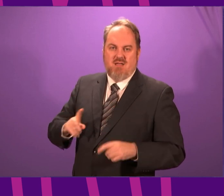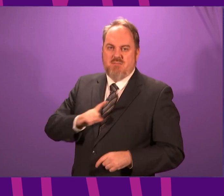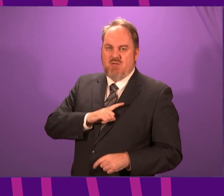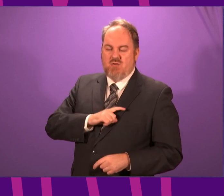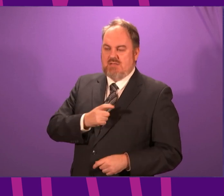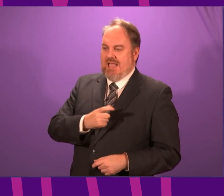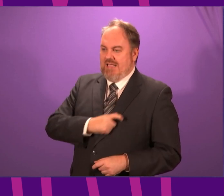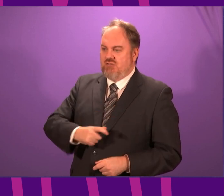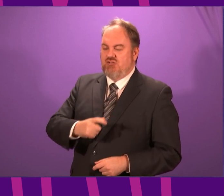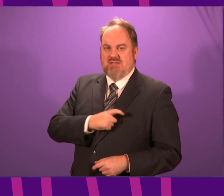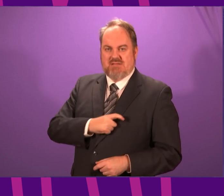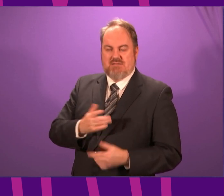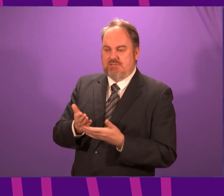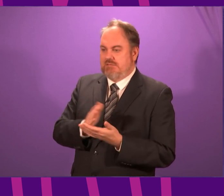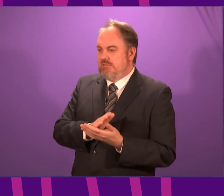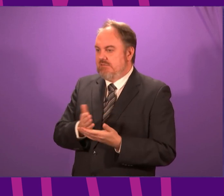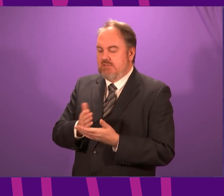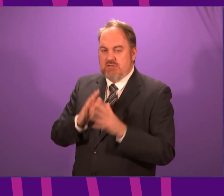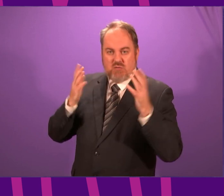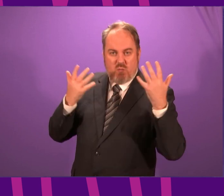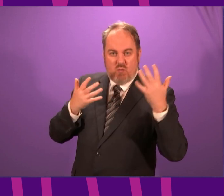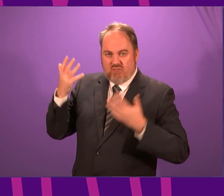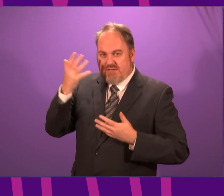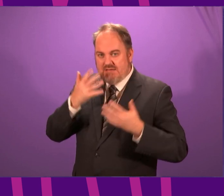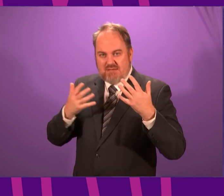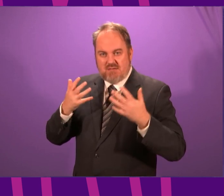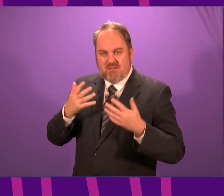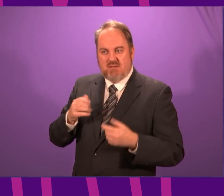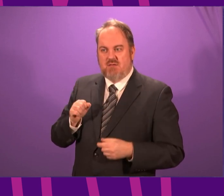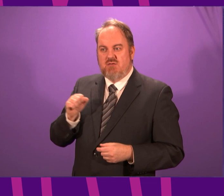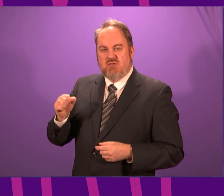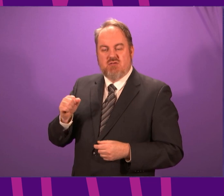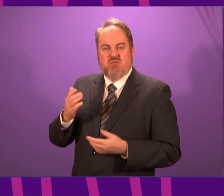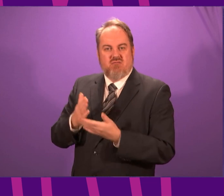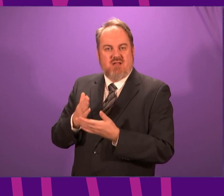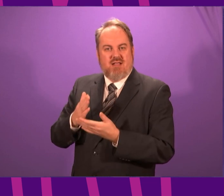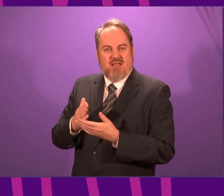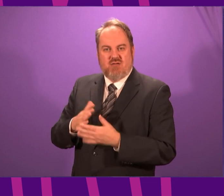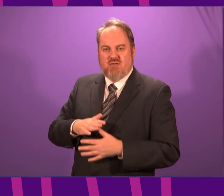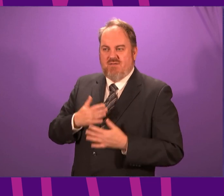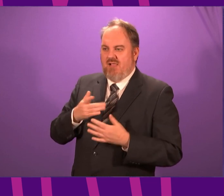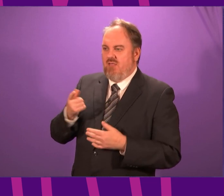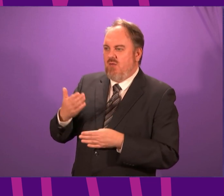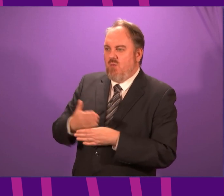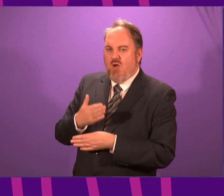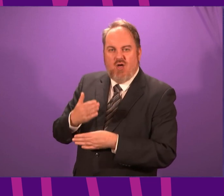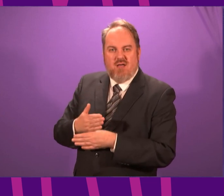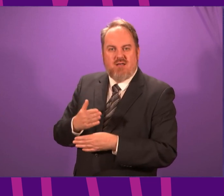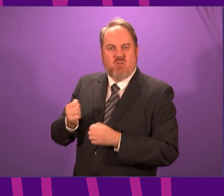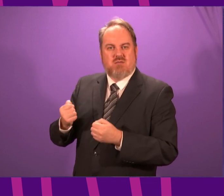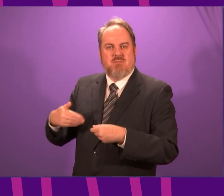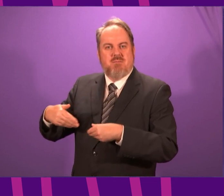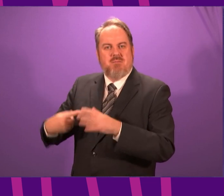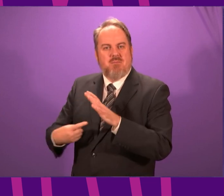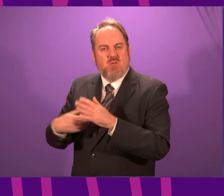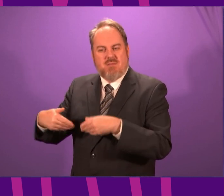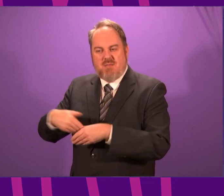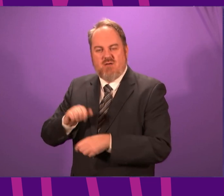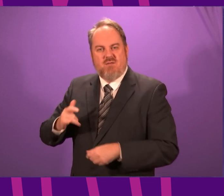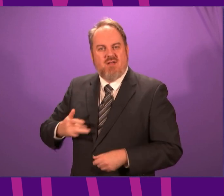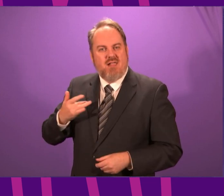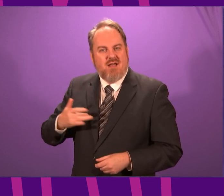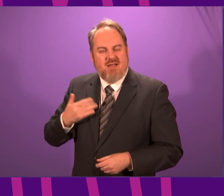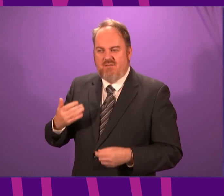of her contracting COVID. It was her lifeline as it allowed her to speak to friends, co-workers, and cherish that